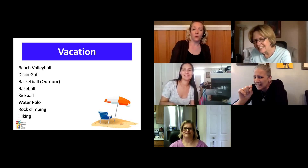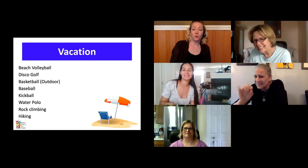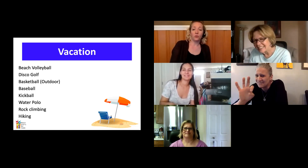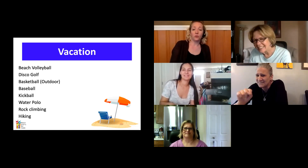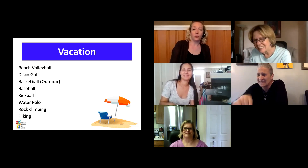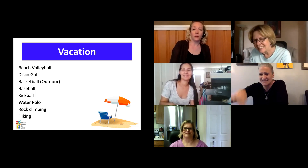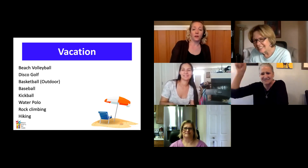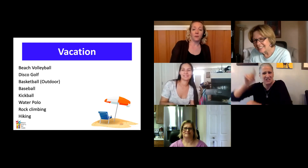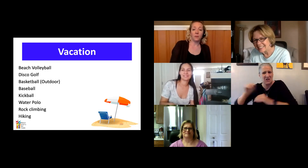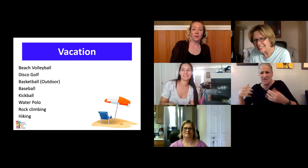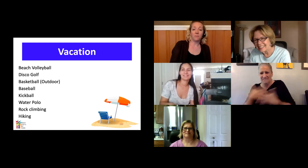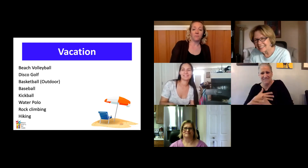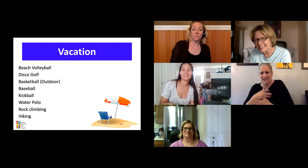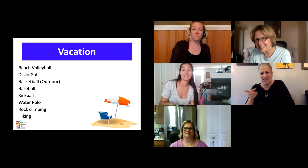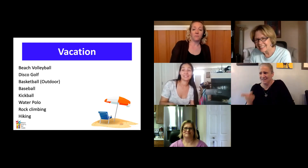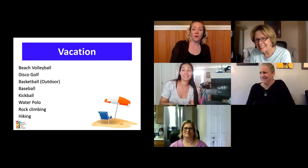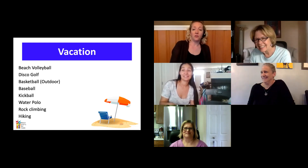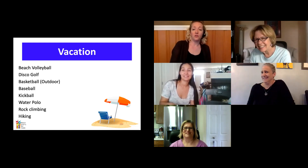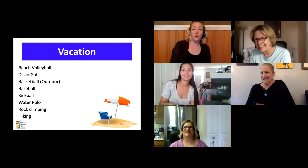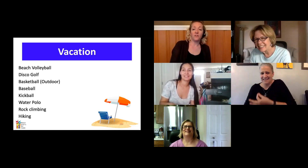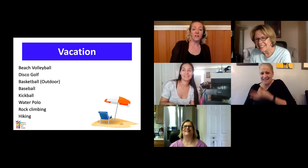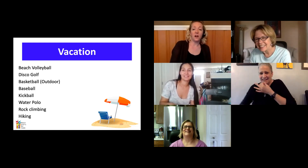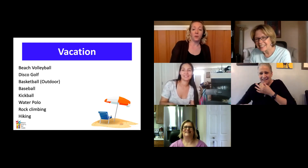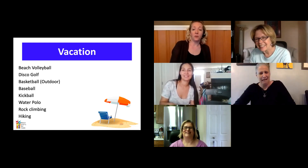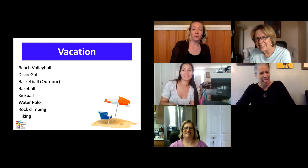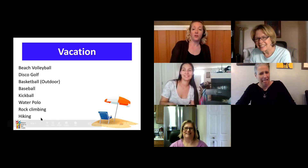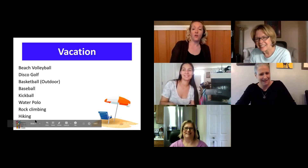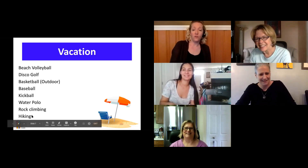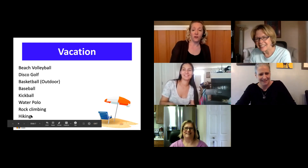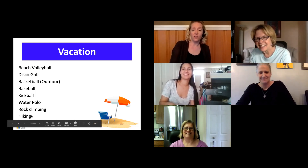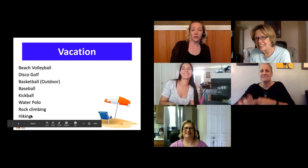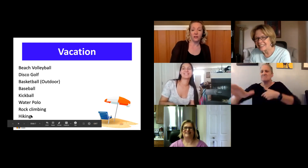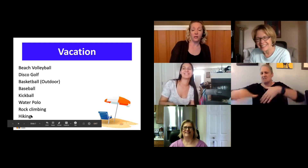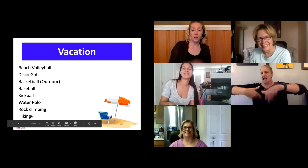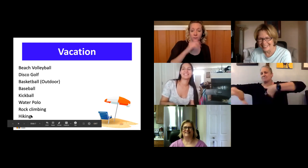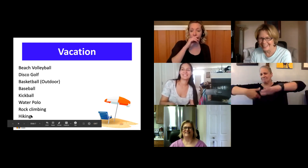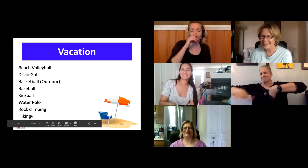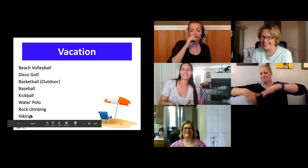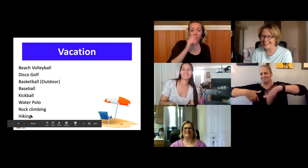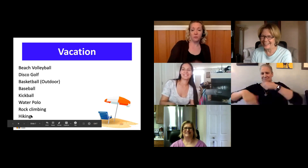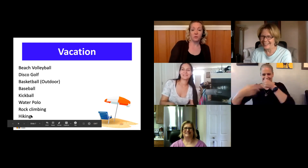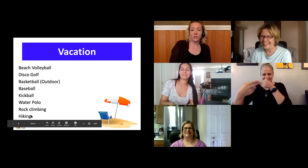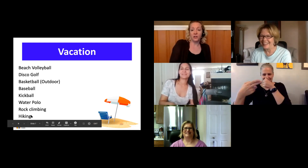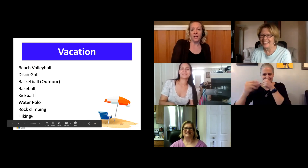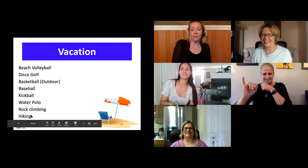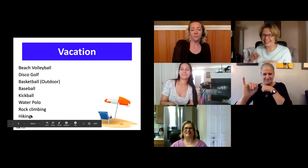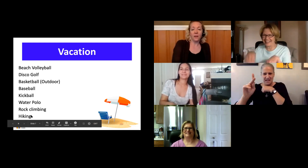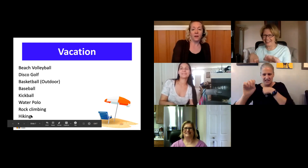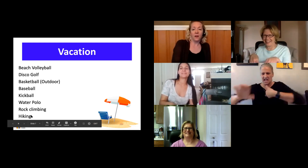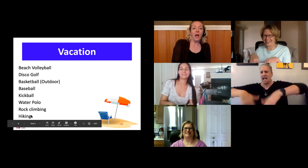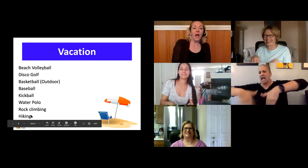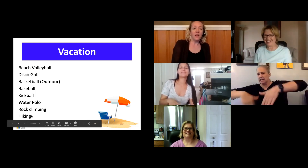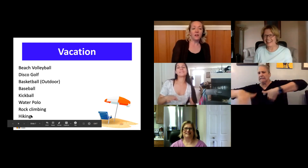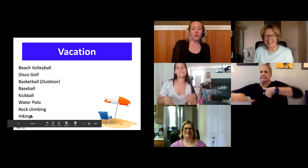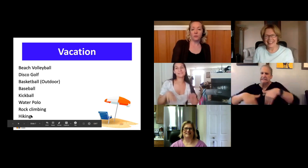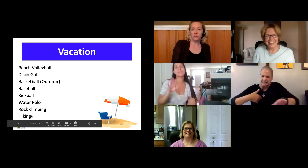maybe 120 feet up. No fear in that child. She was really good at it. And then, of course, we've already talked